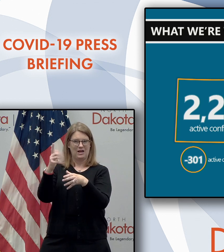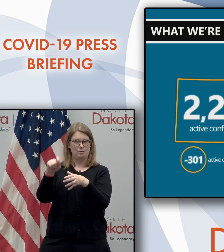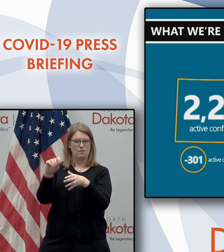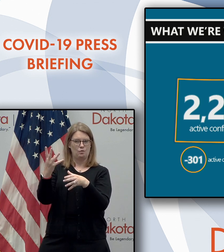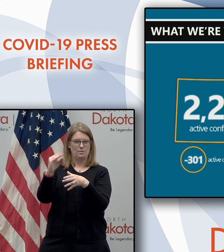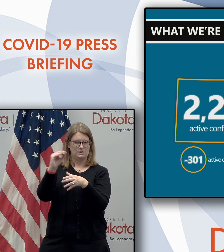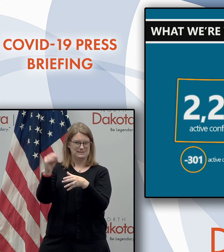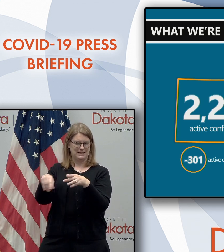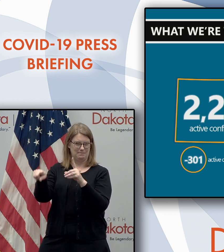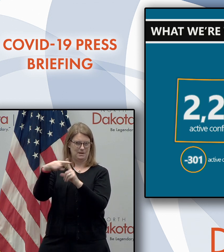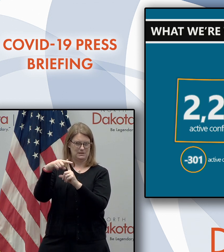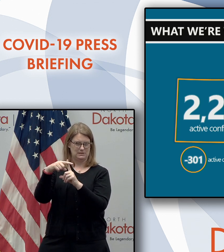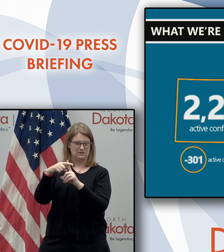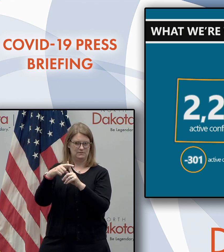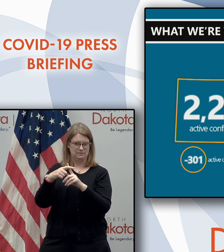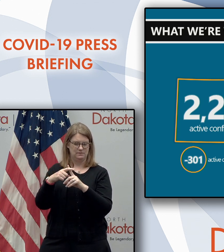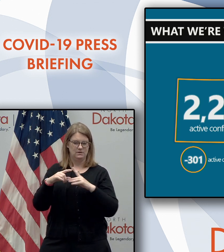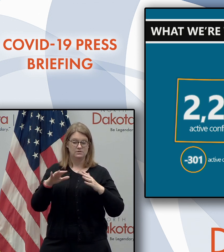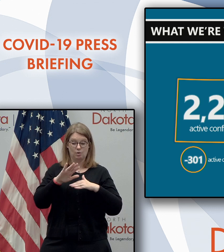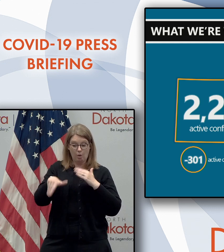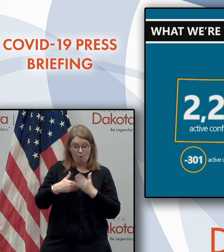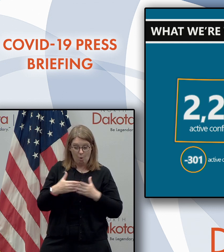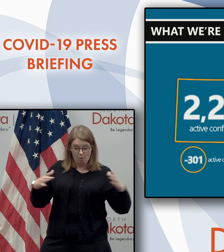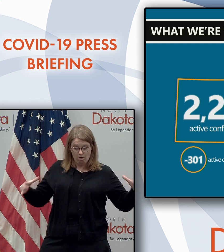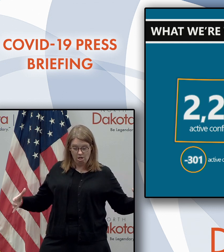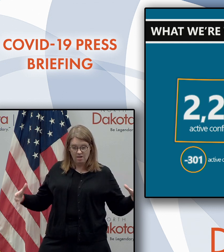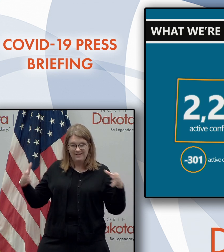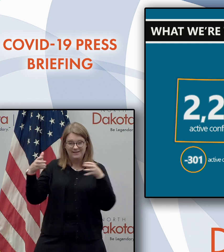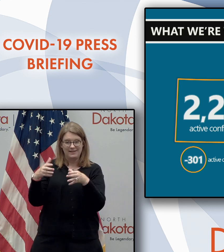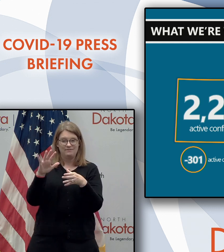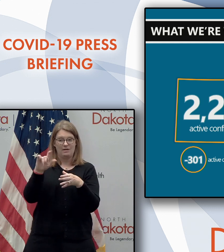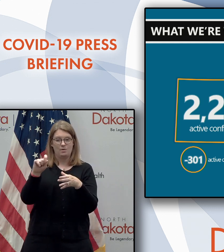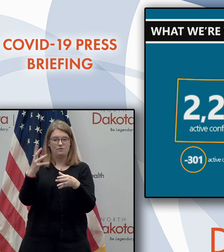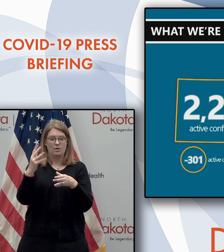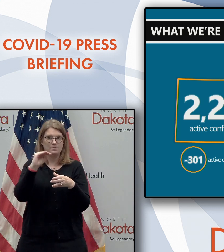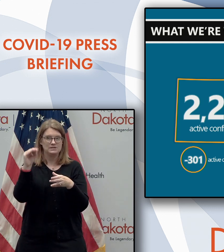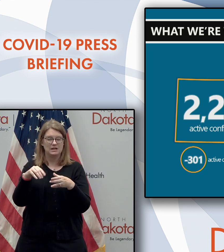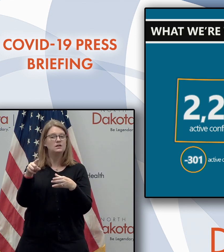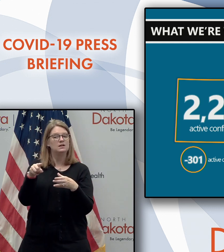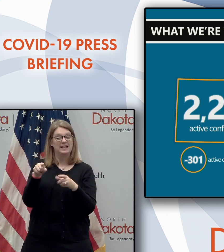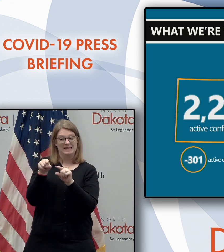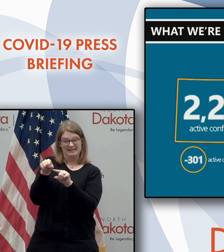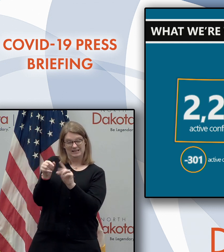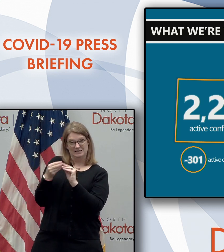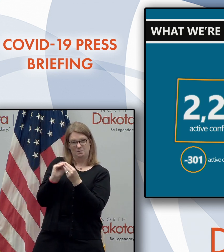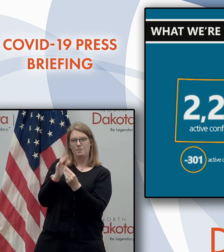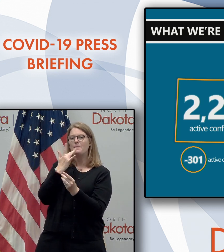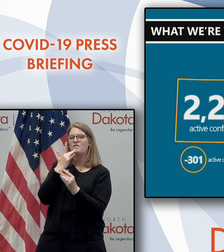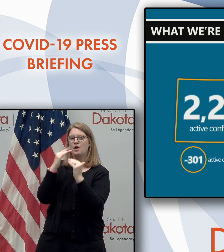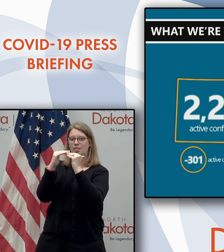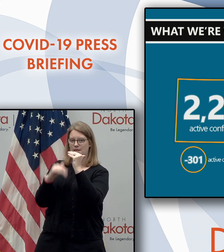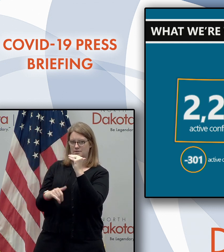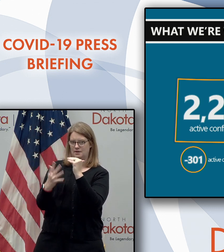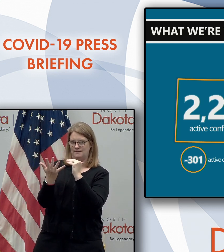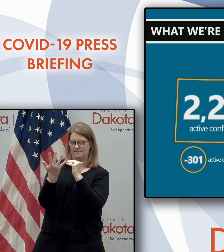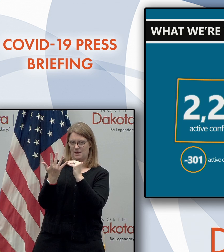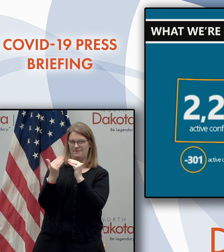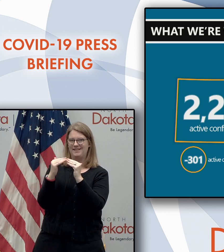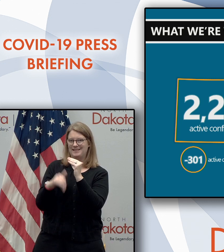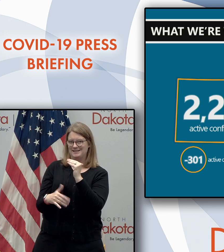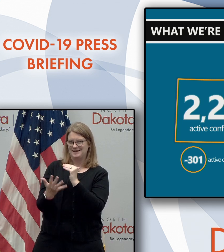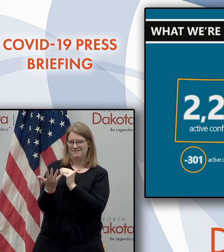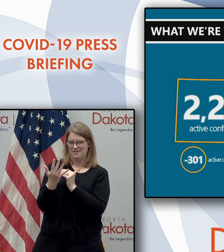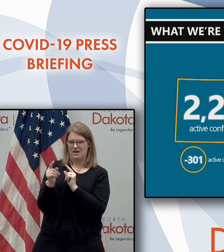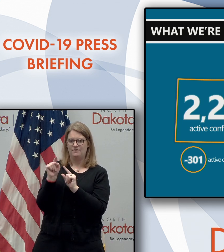5.4%. And again, we want that number to get below 5 again if we can. This is a number that's